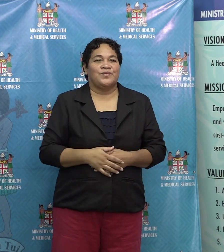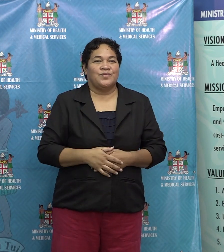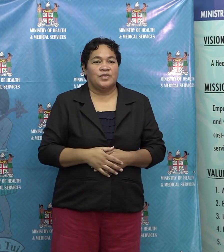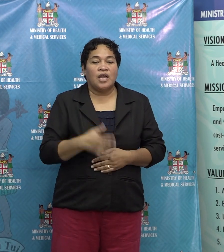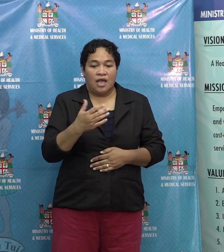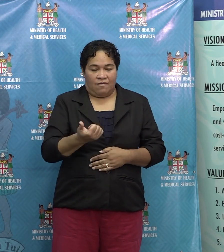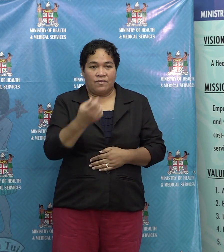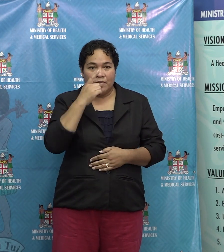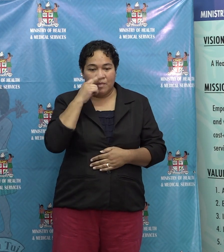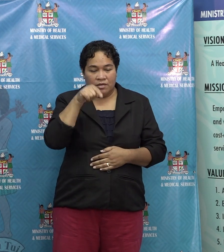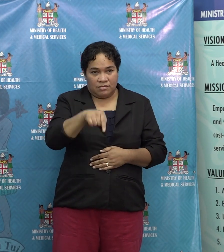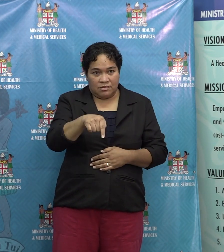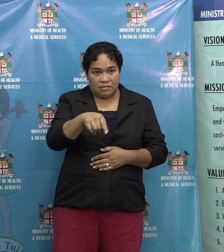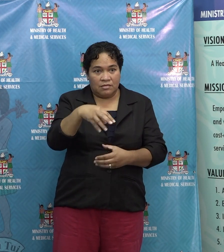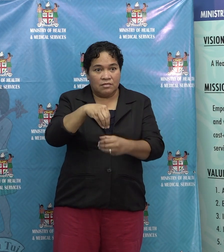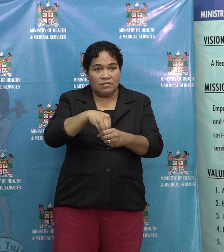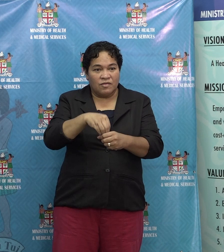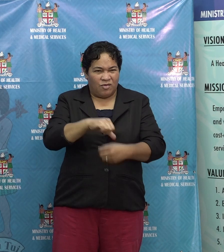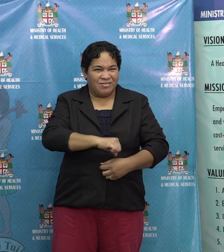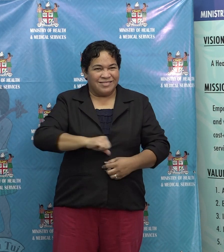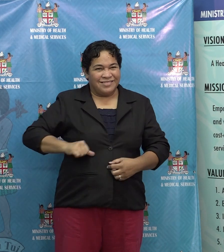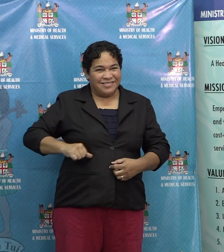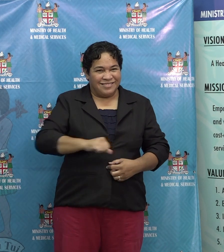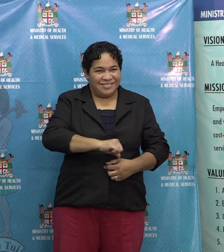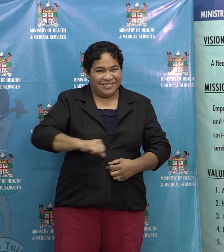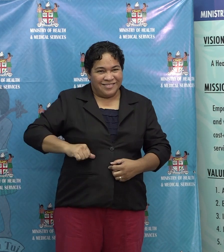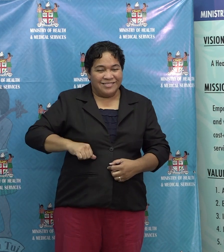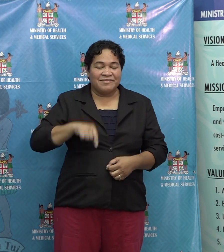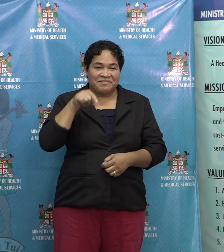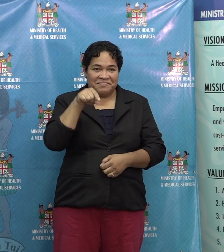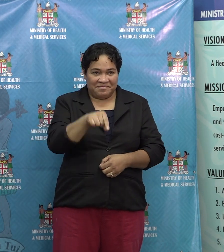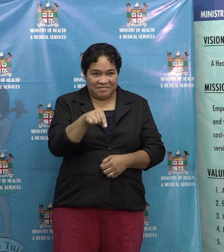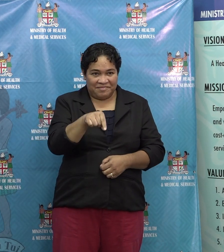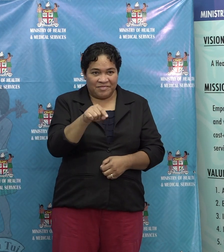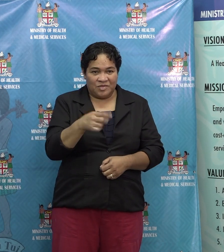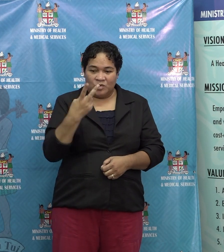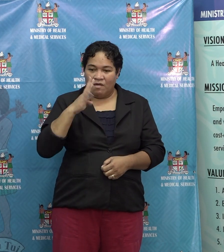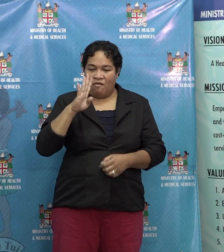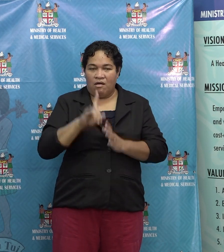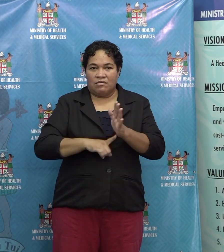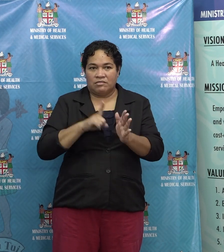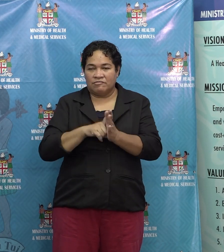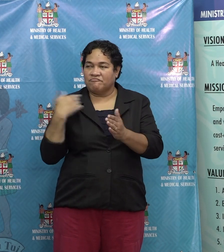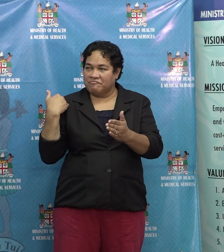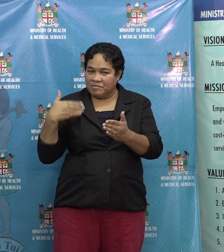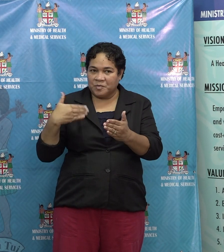With patients admitted and surgical operations undertaken in the last 24 hours at the